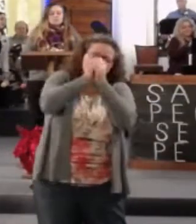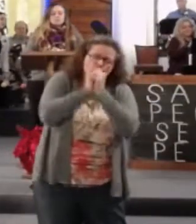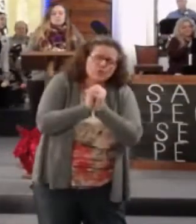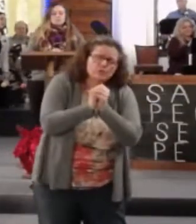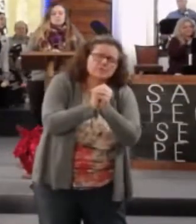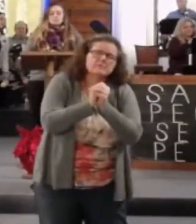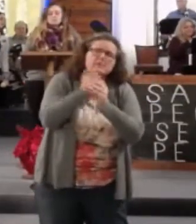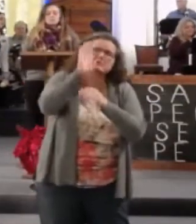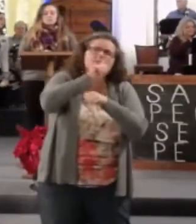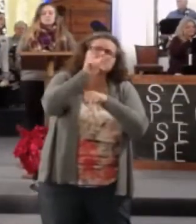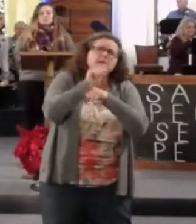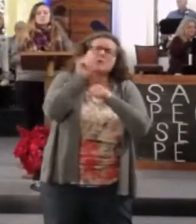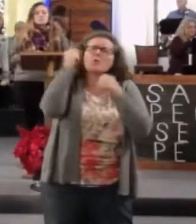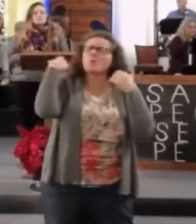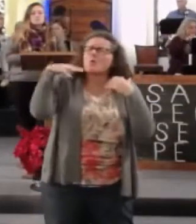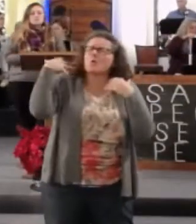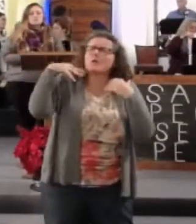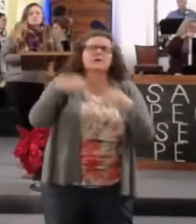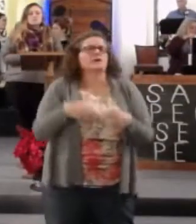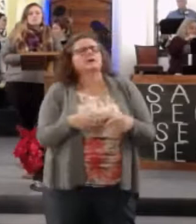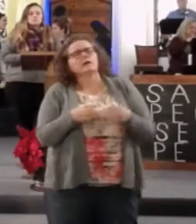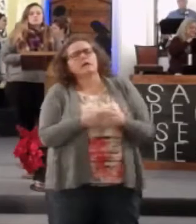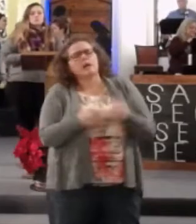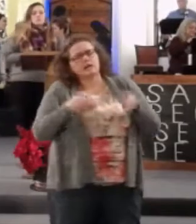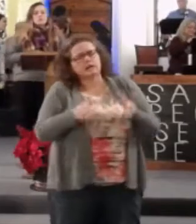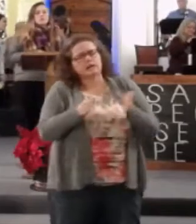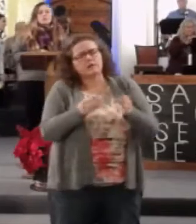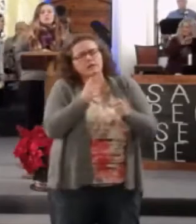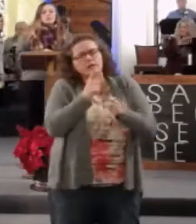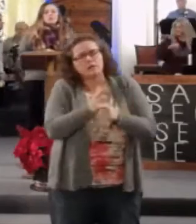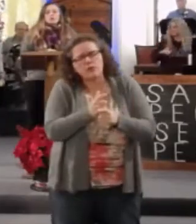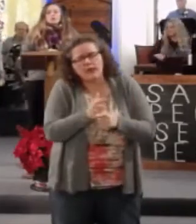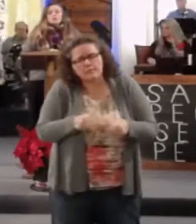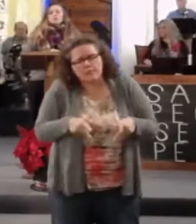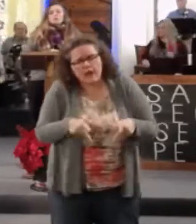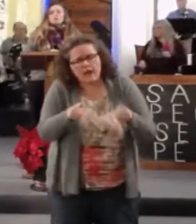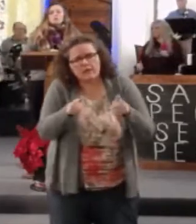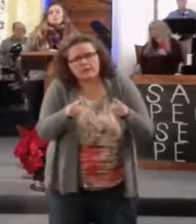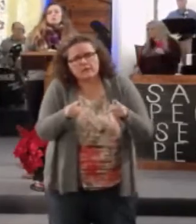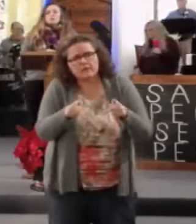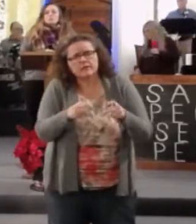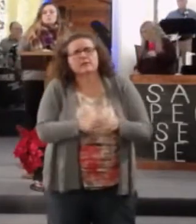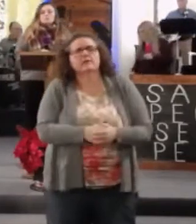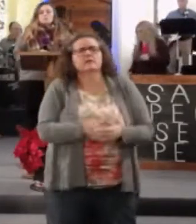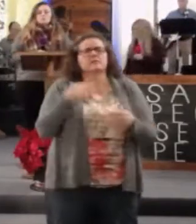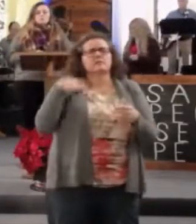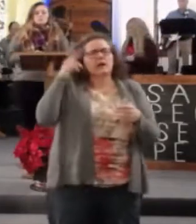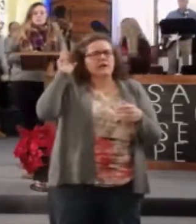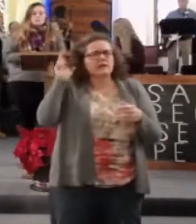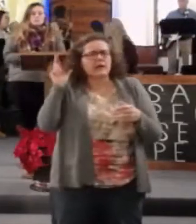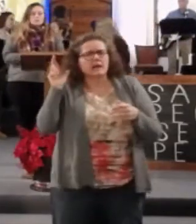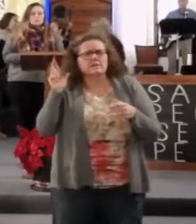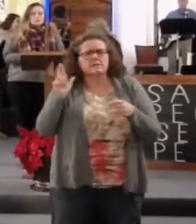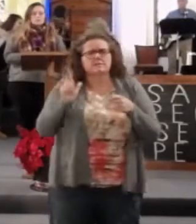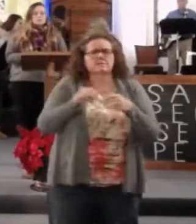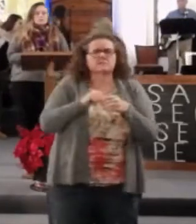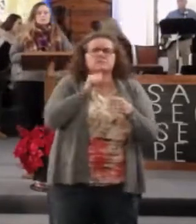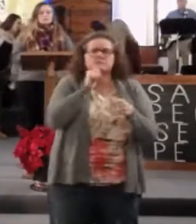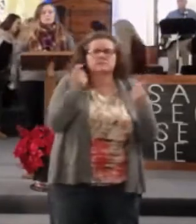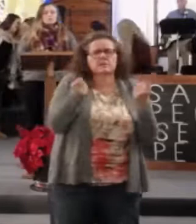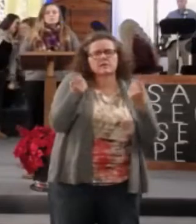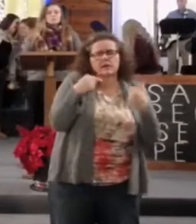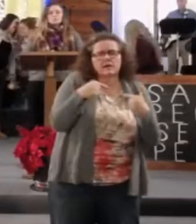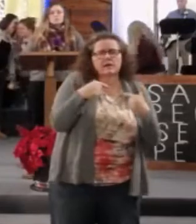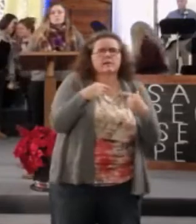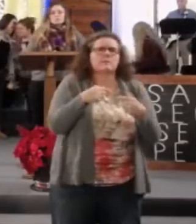with deepest awe. Lead me in the right path, O Lord, for my enemies will conquer me. Make your way plain for me to